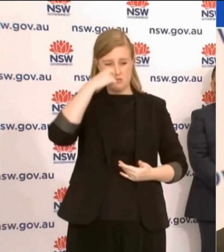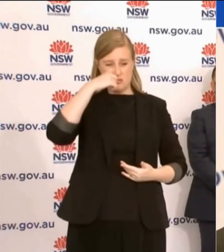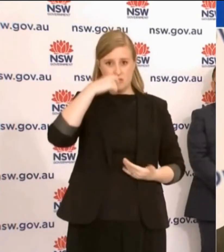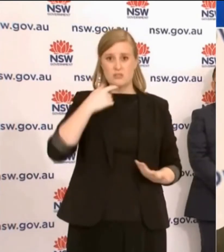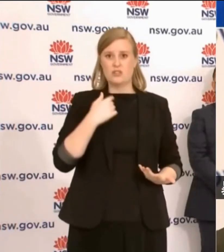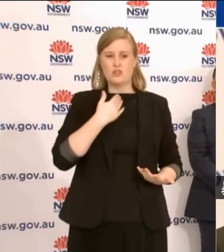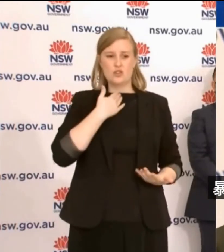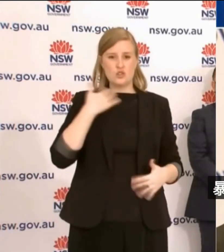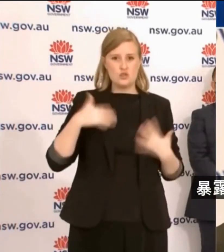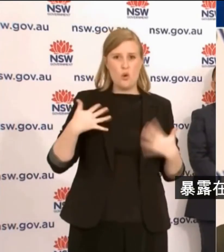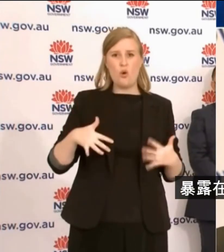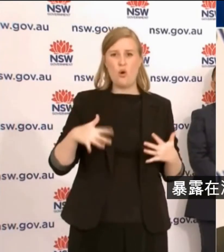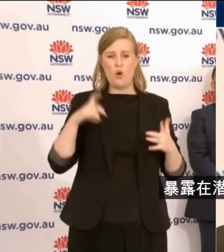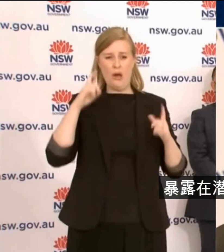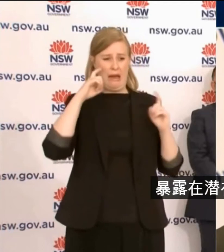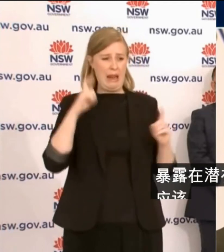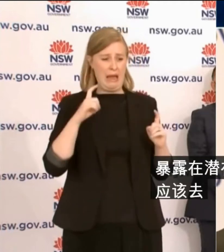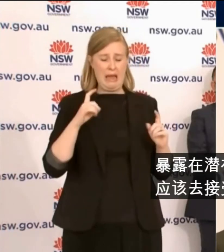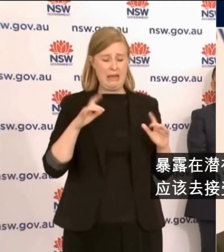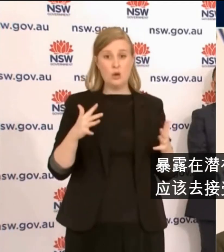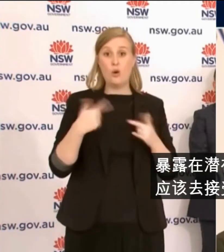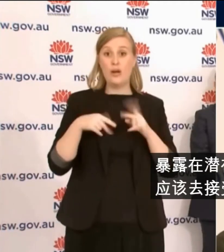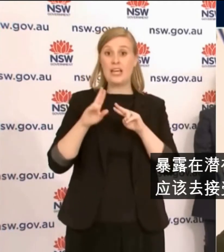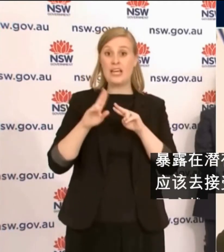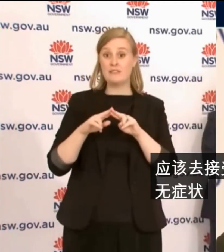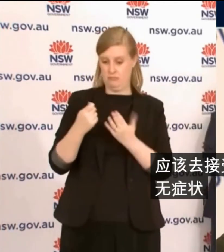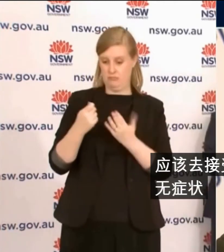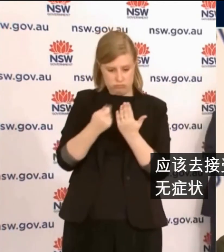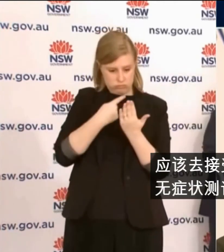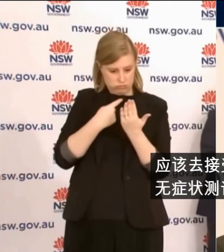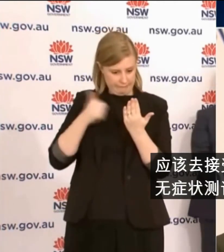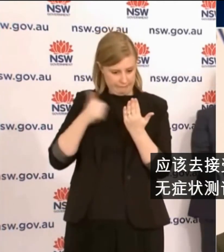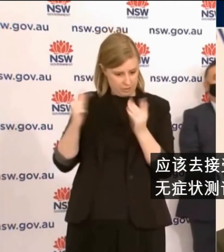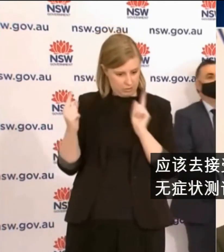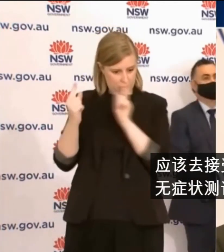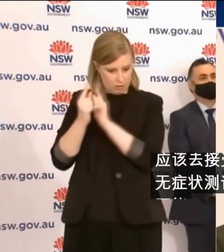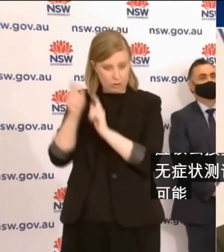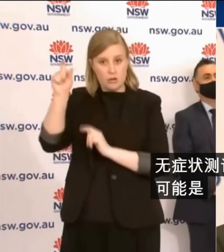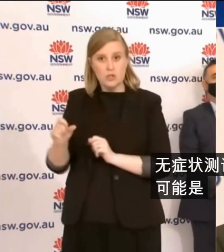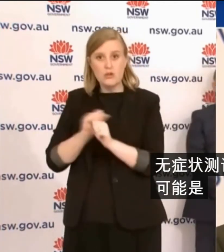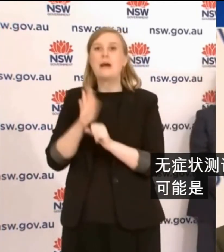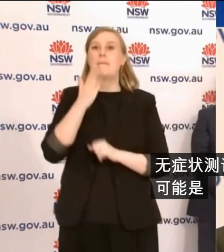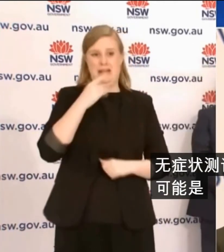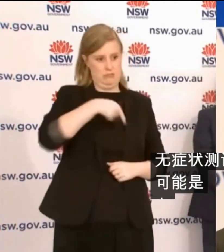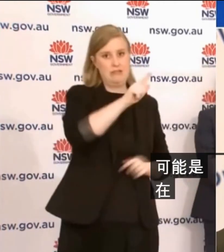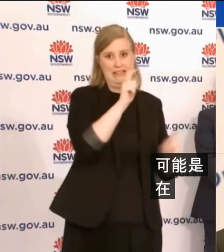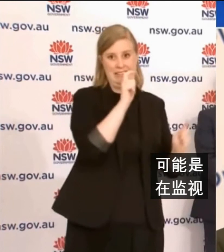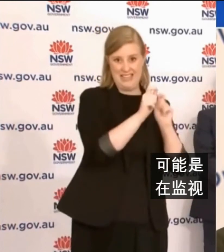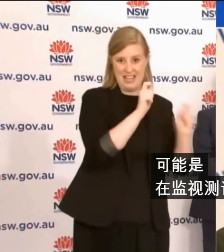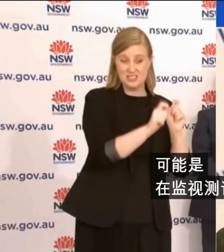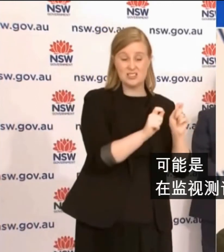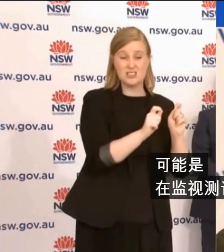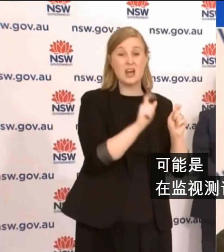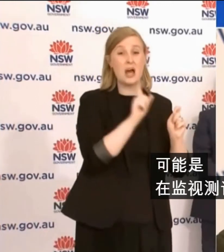where you've been exposed to potentially to COVID, you should go and get tested. But asymptomatic testing can be, in terms